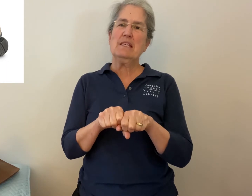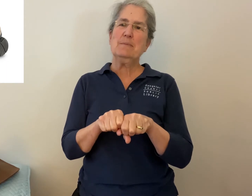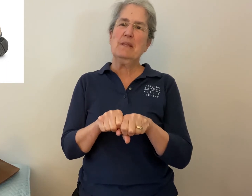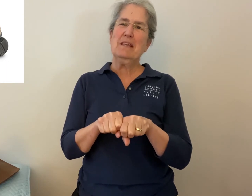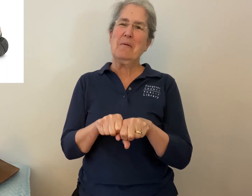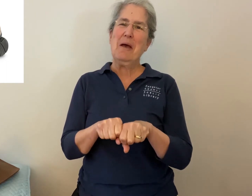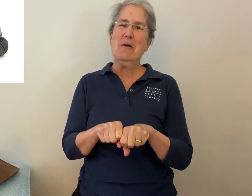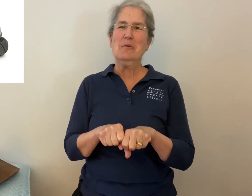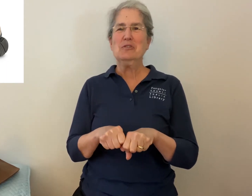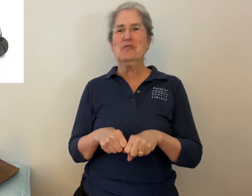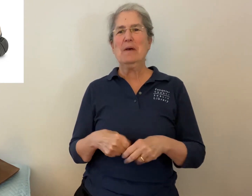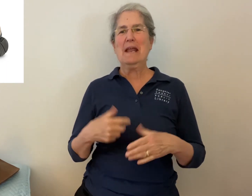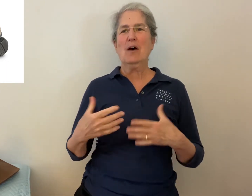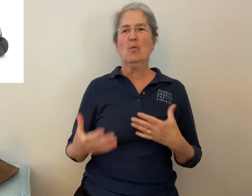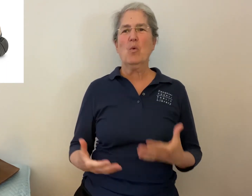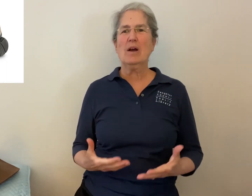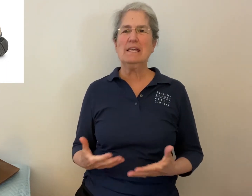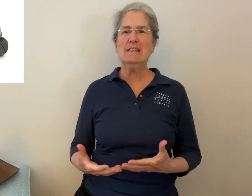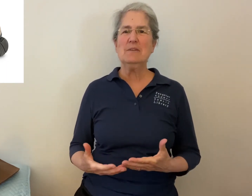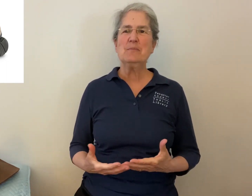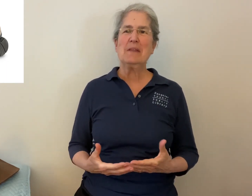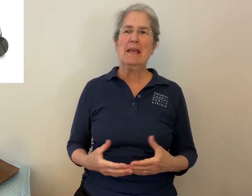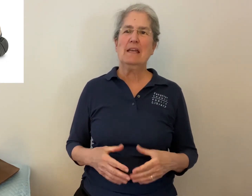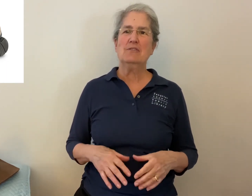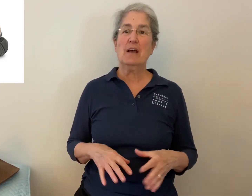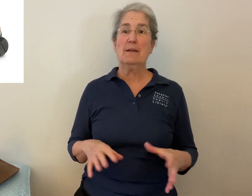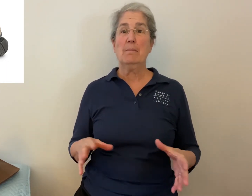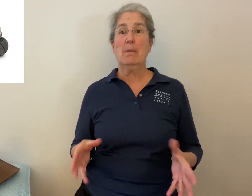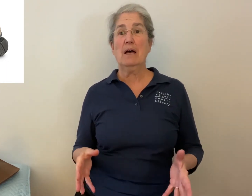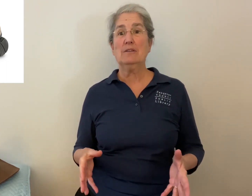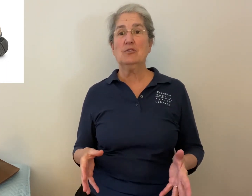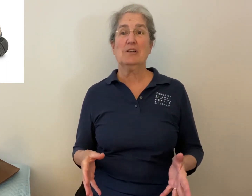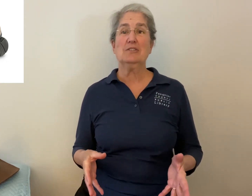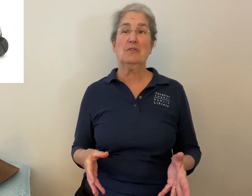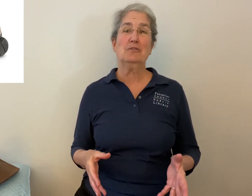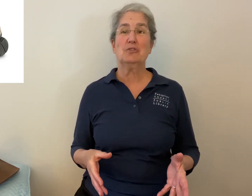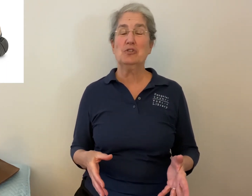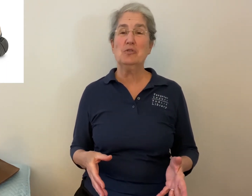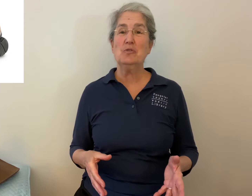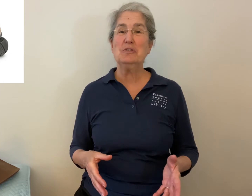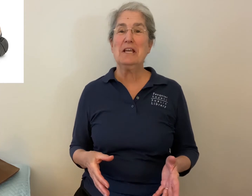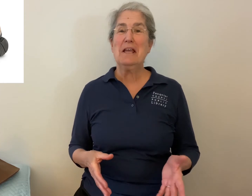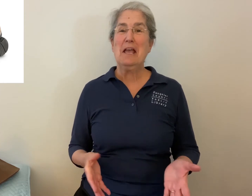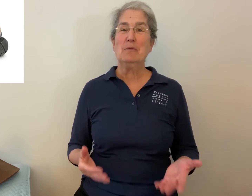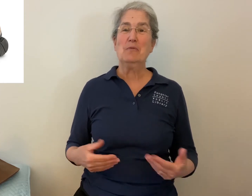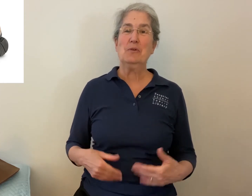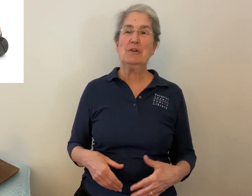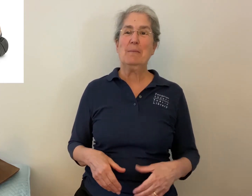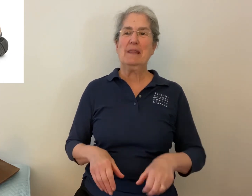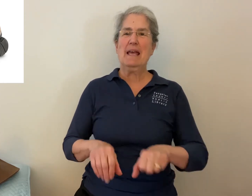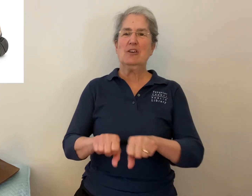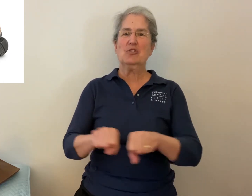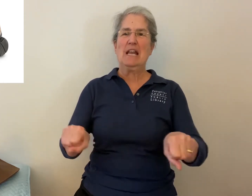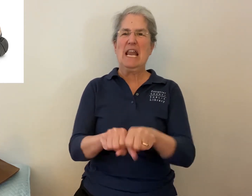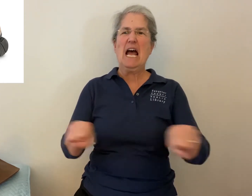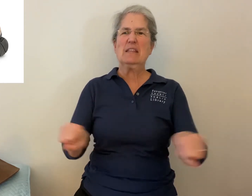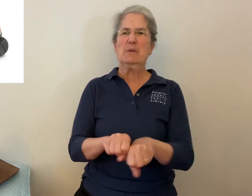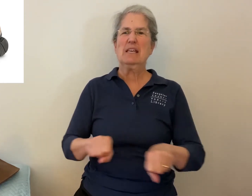me think about when you've been out walking and you've gotten mud crusted on your shoes, and before you come in the house, you're going to knock them together